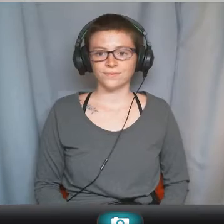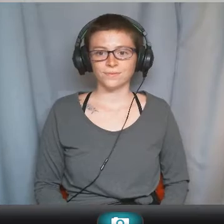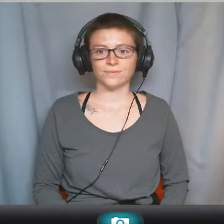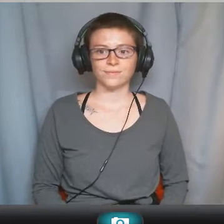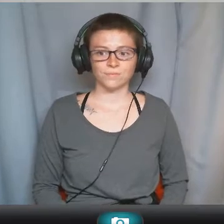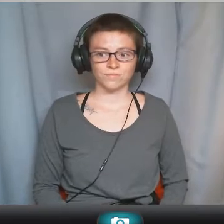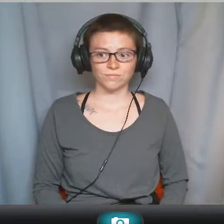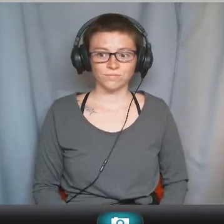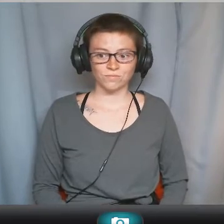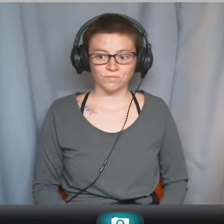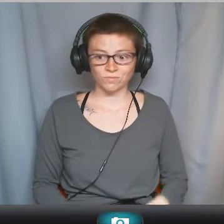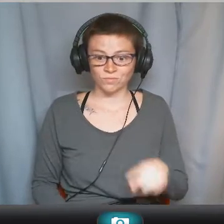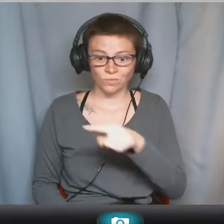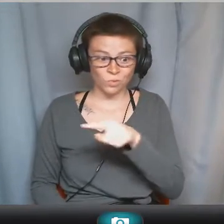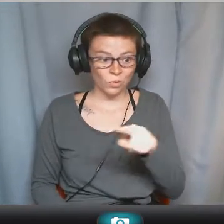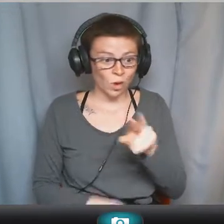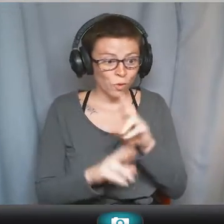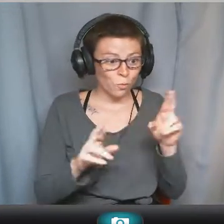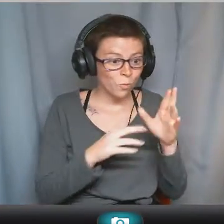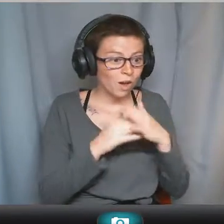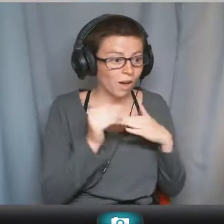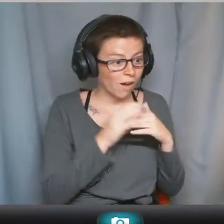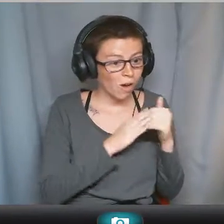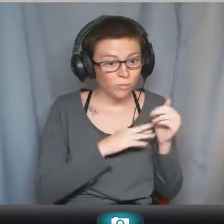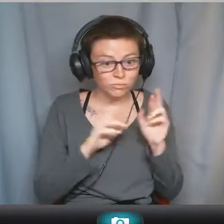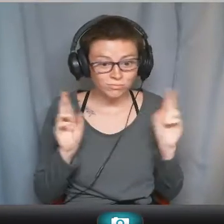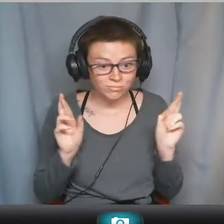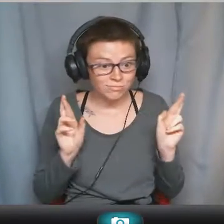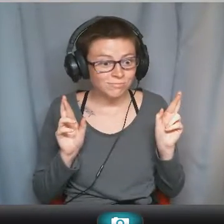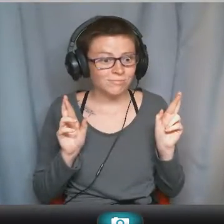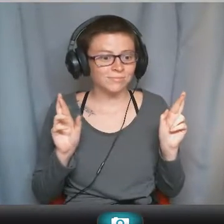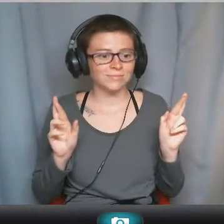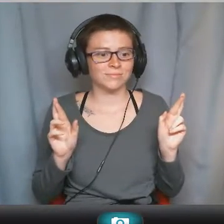All set? Everybody comfortable? Yep. Good.